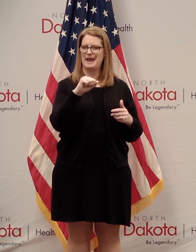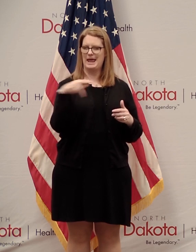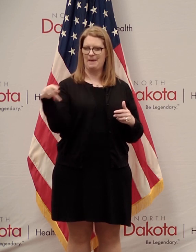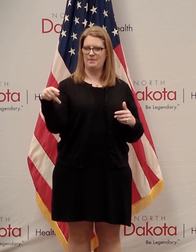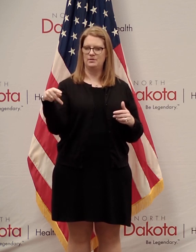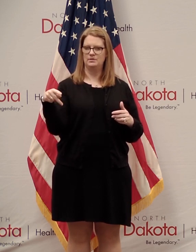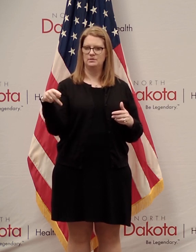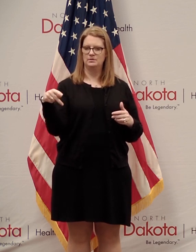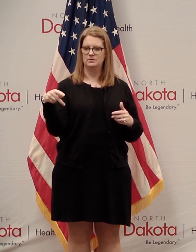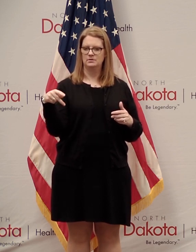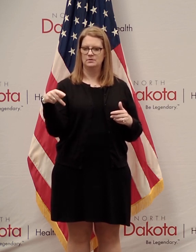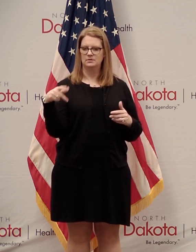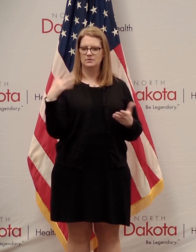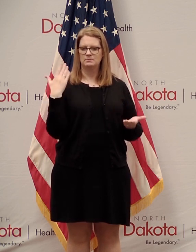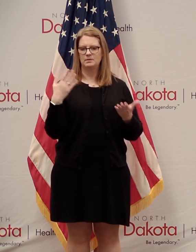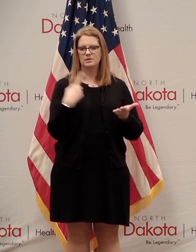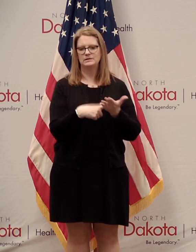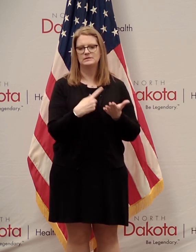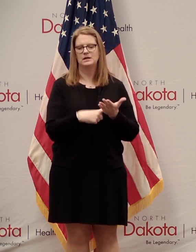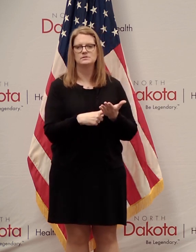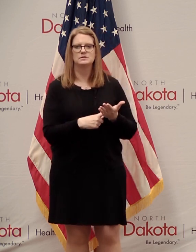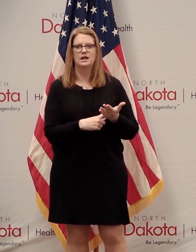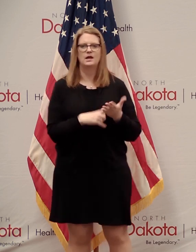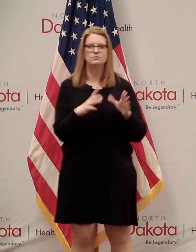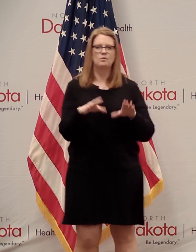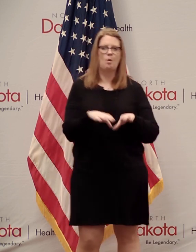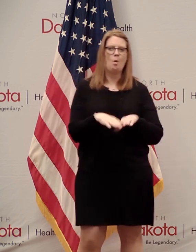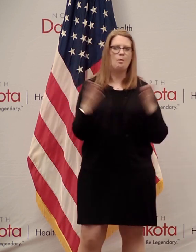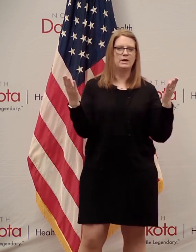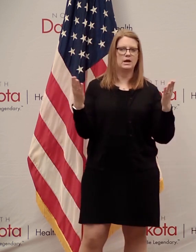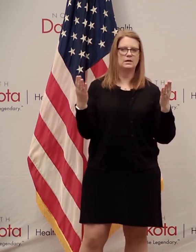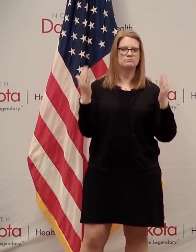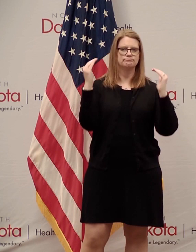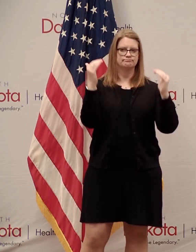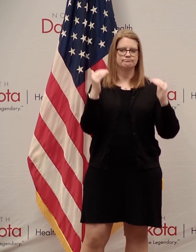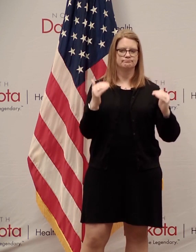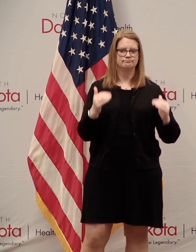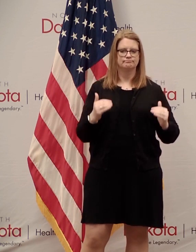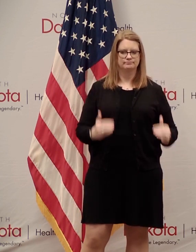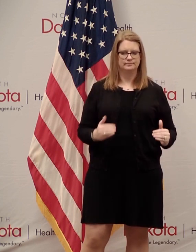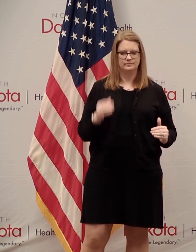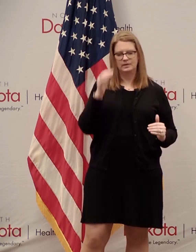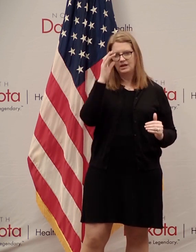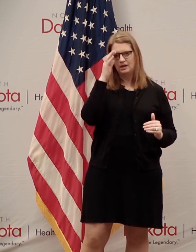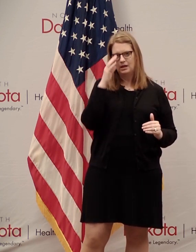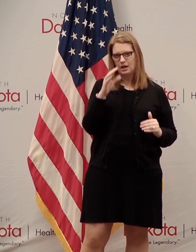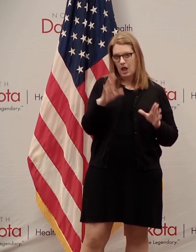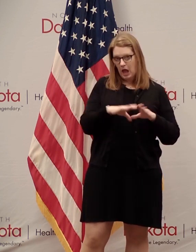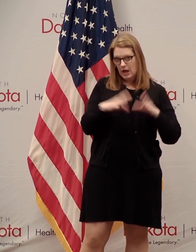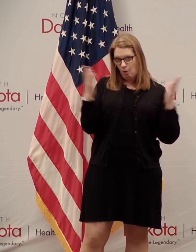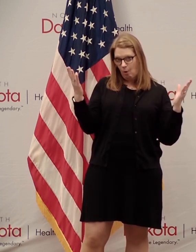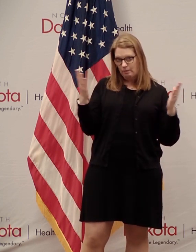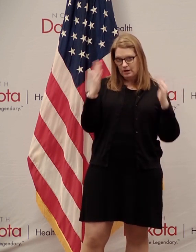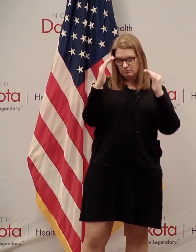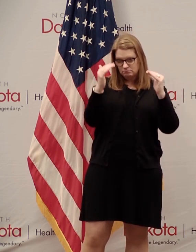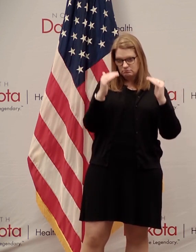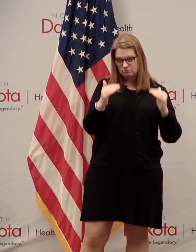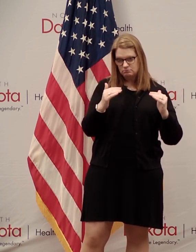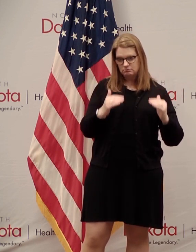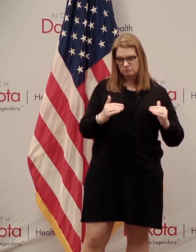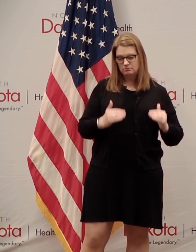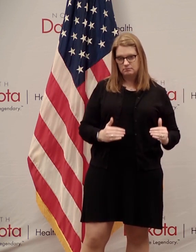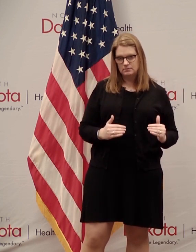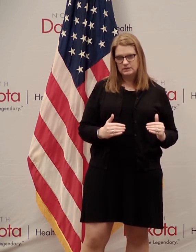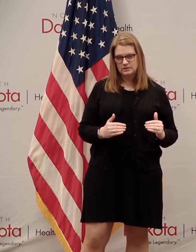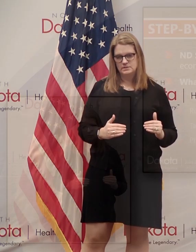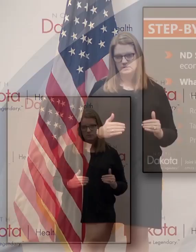the step-by-step reopening process, and we'll highlight again on the step-by-step reopening that we